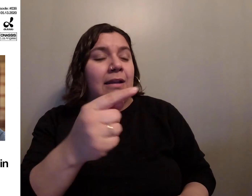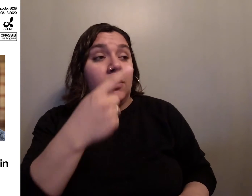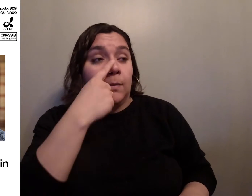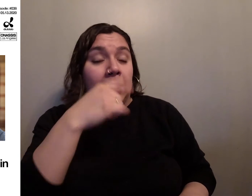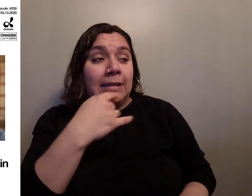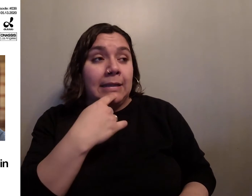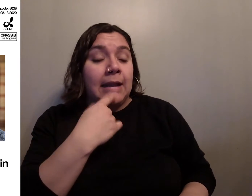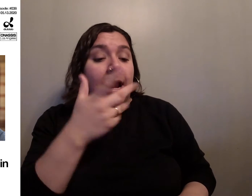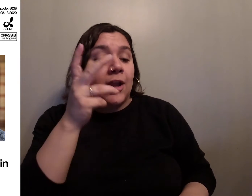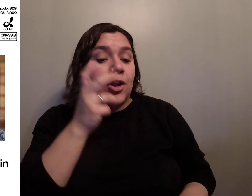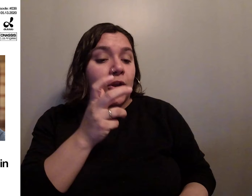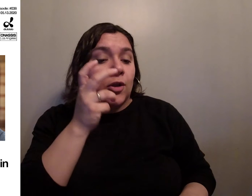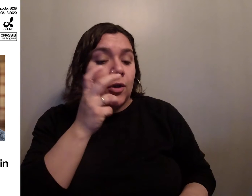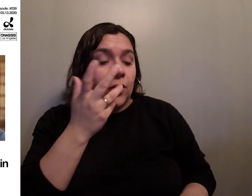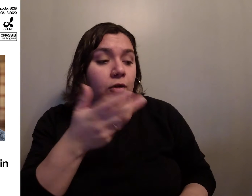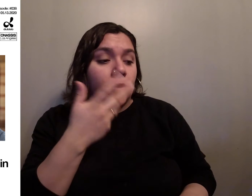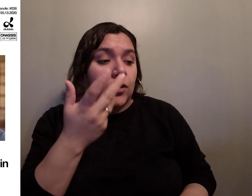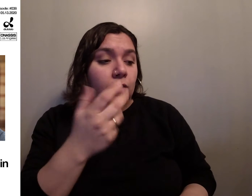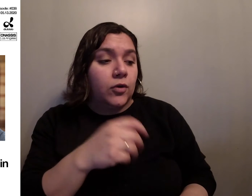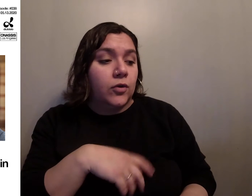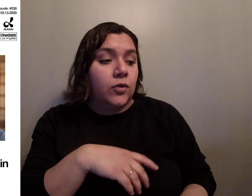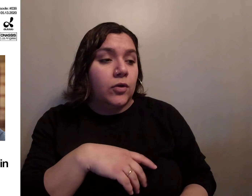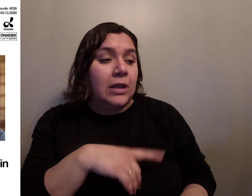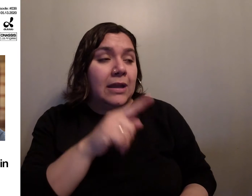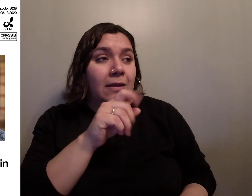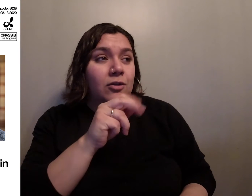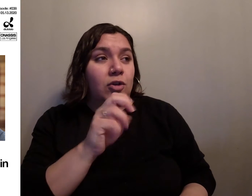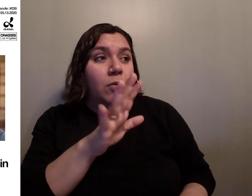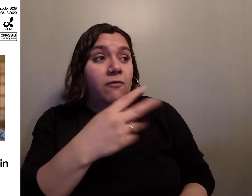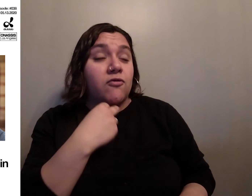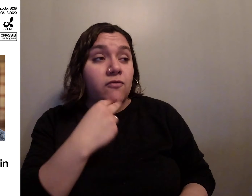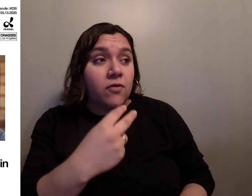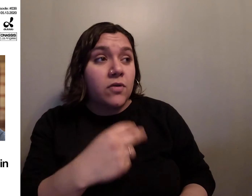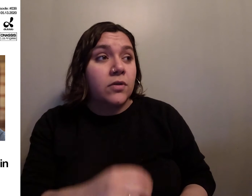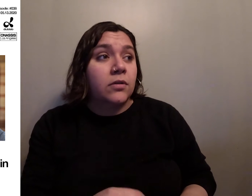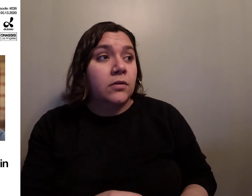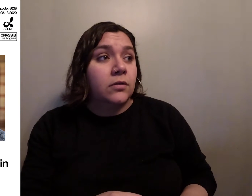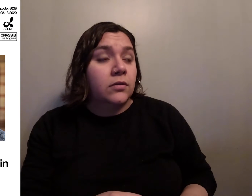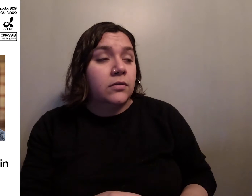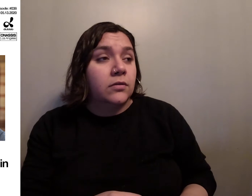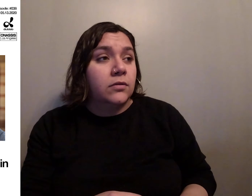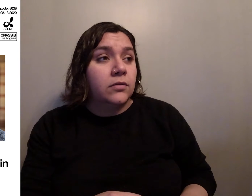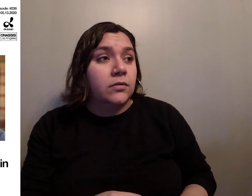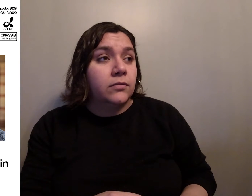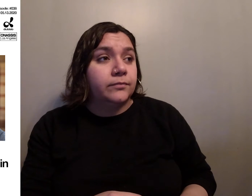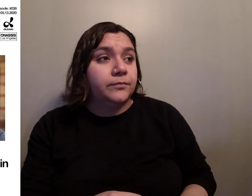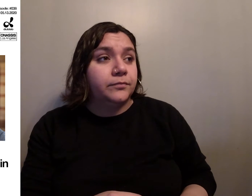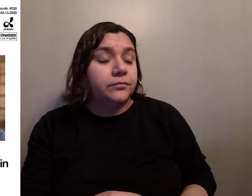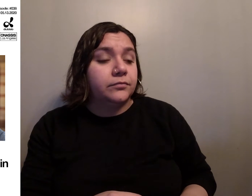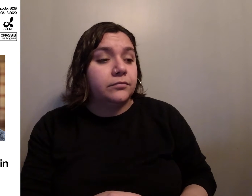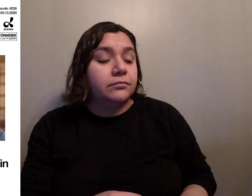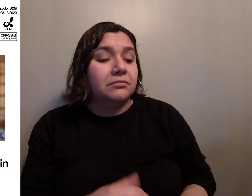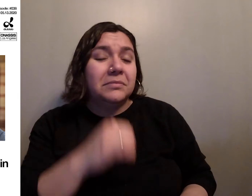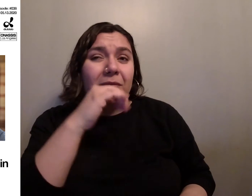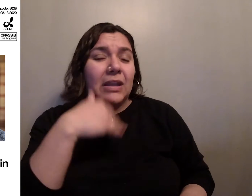uplifting, and if I may say this, I hear in the tone of your